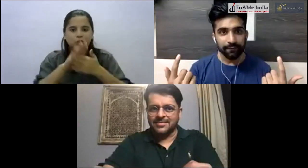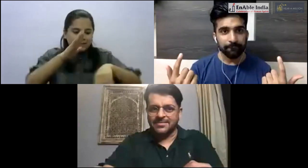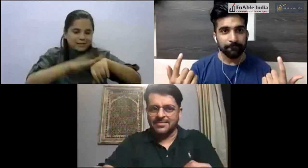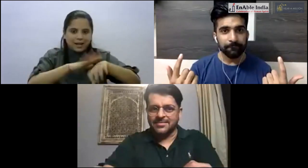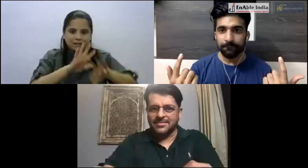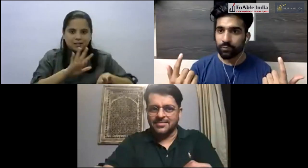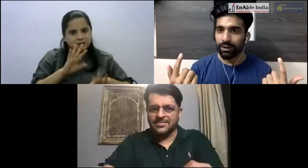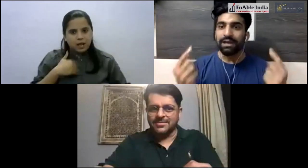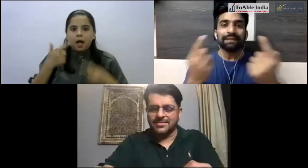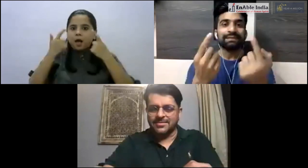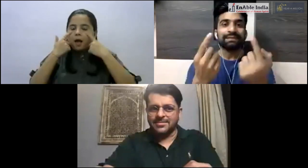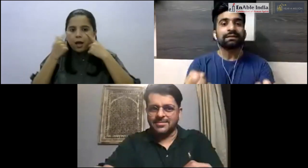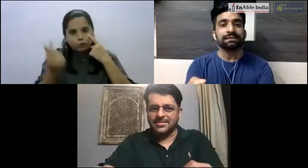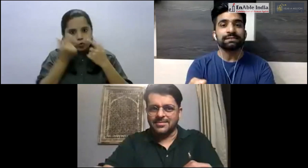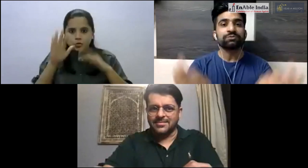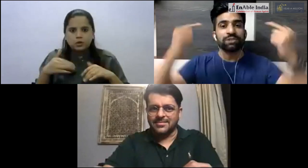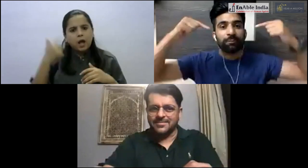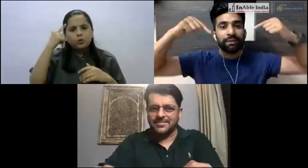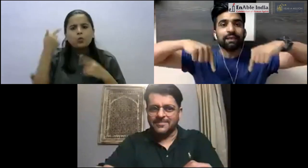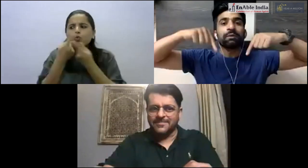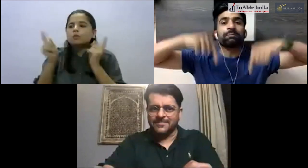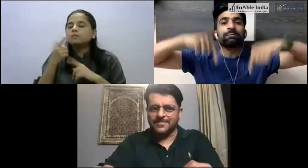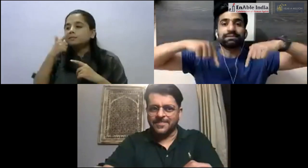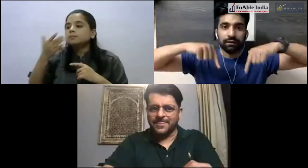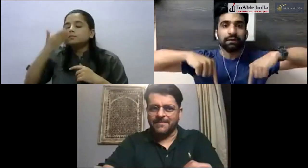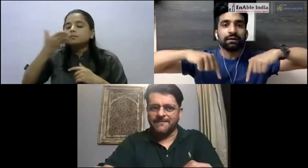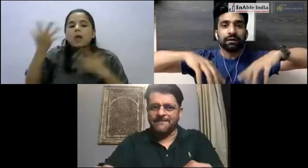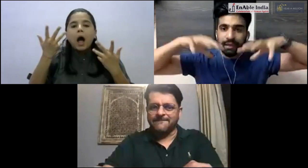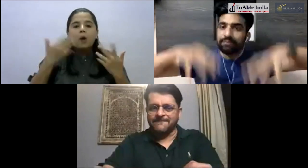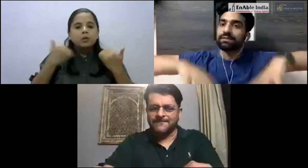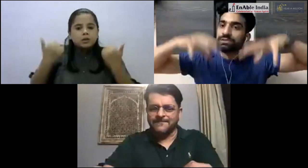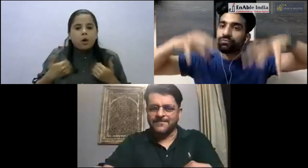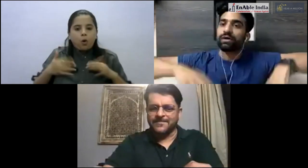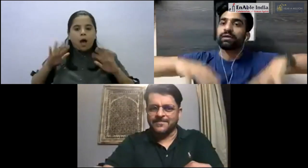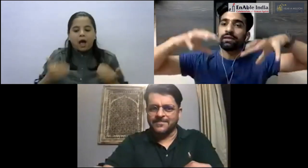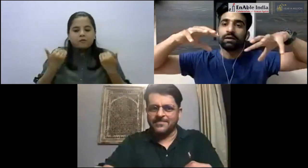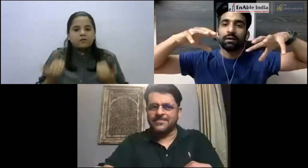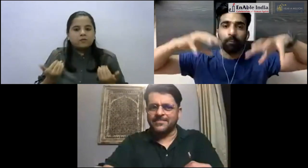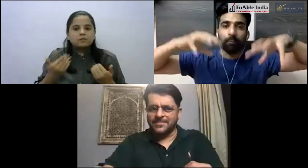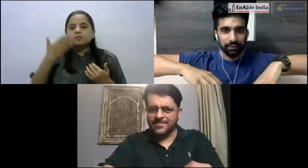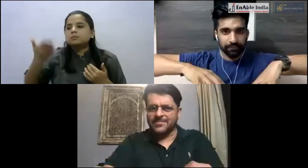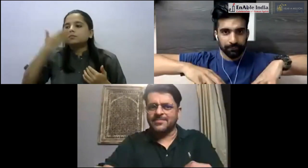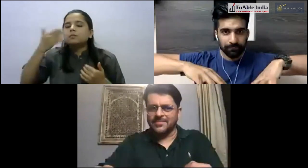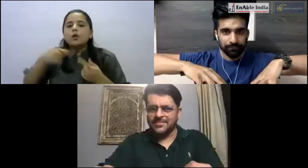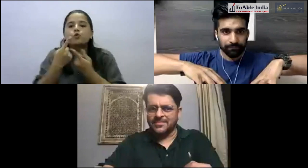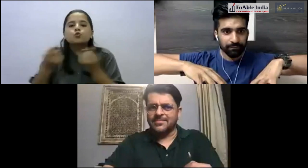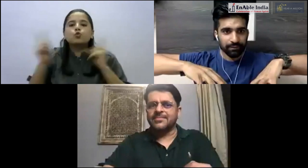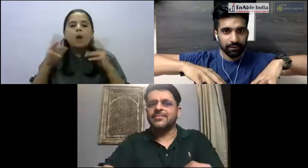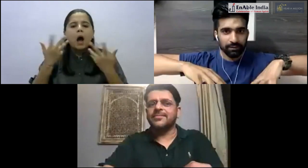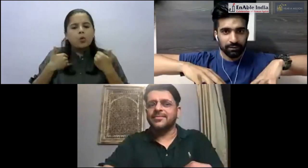like. Okay? And these are the senses which are making me present in this very moment.